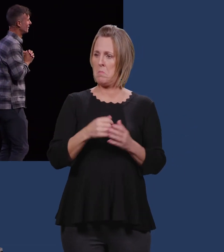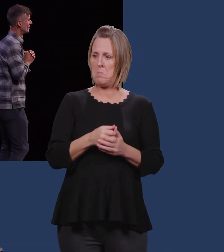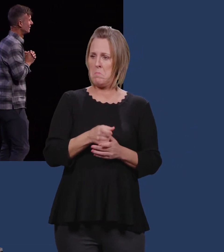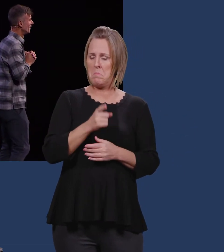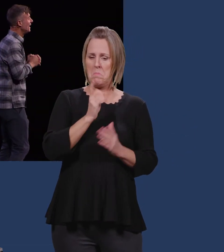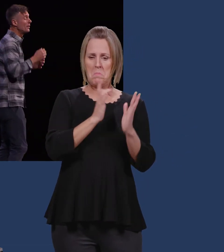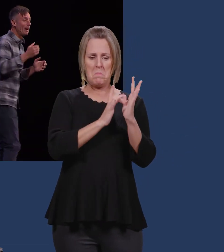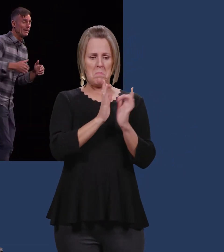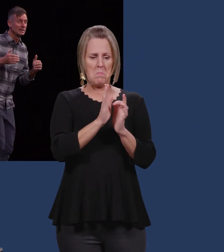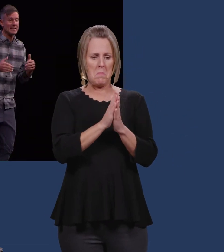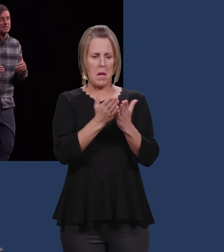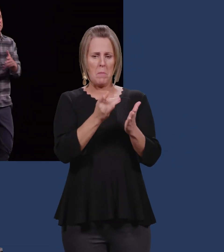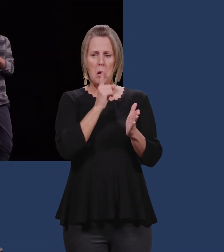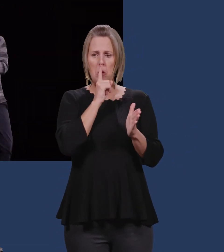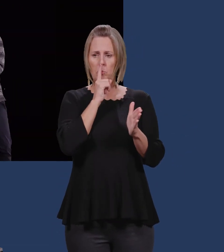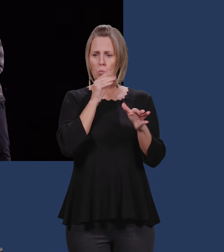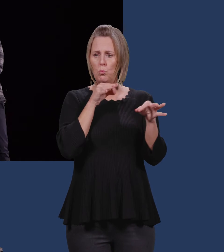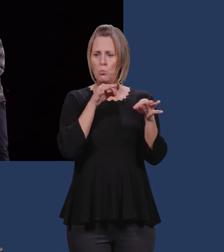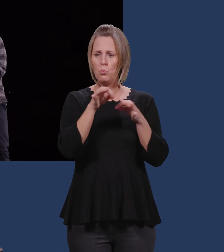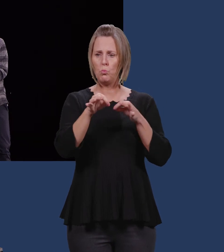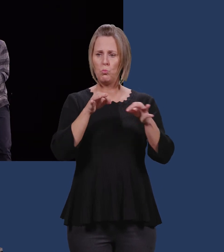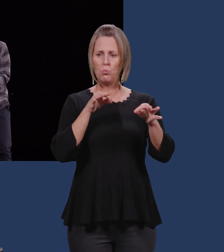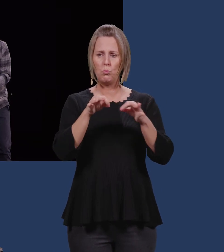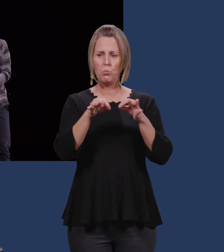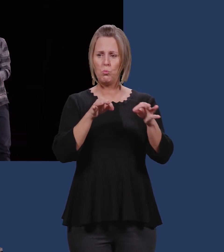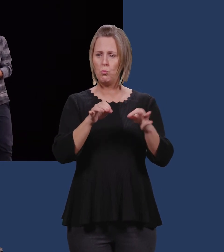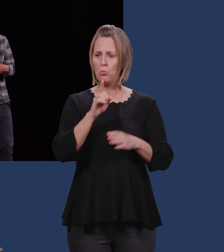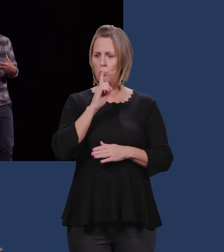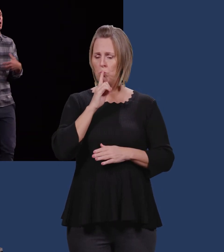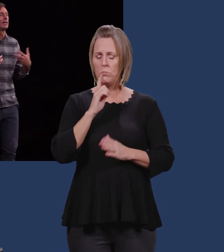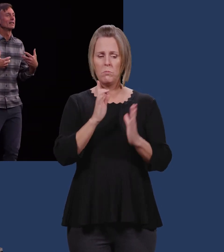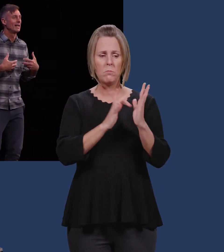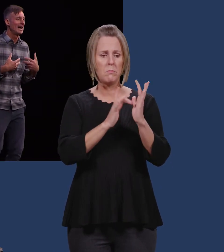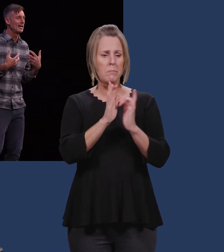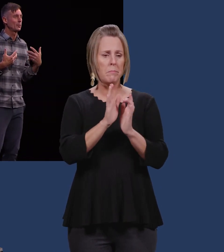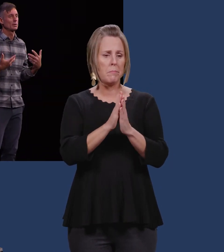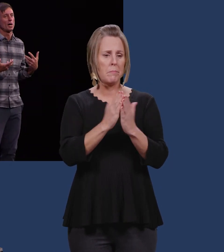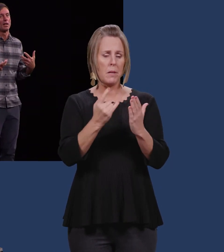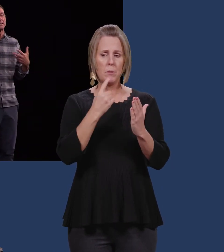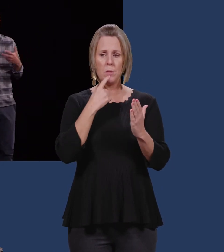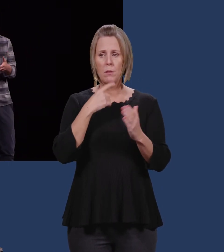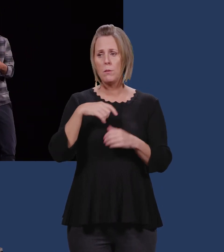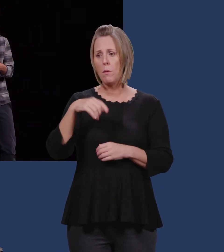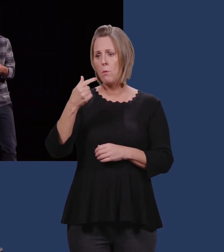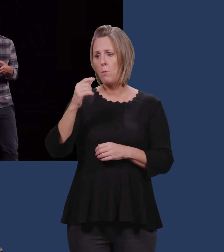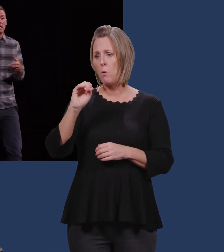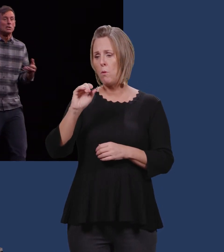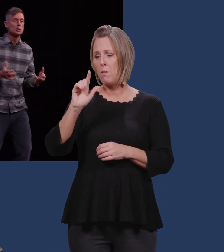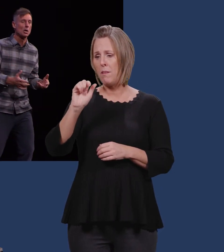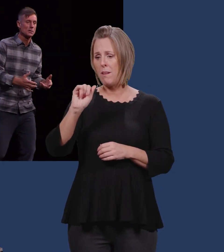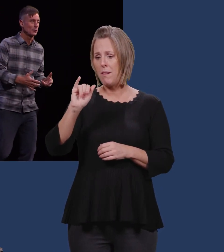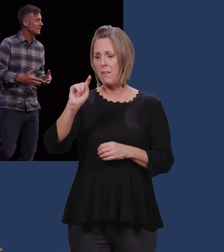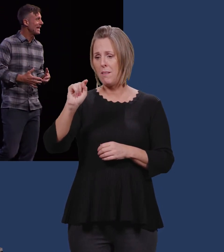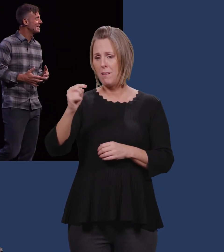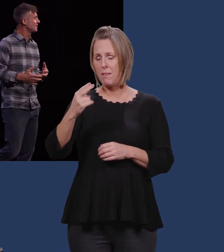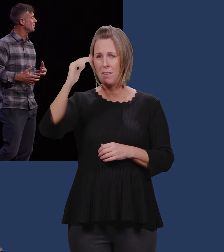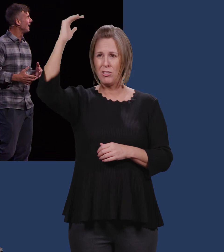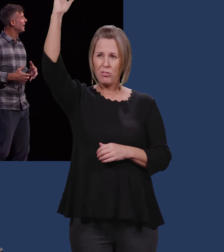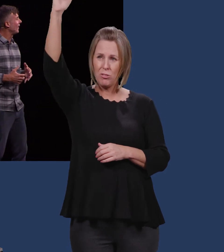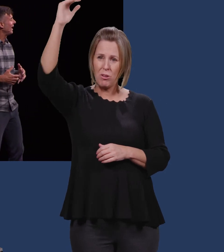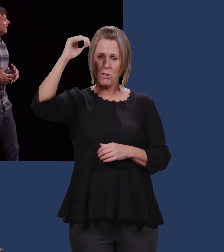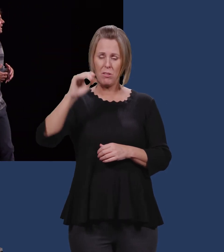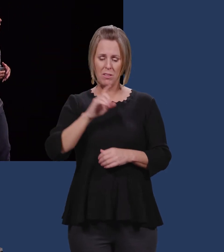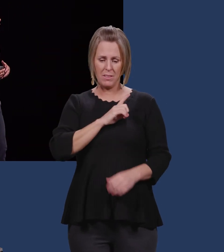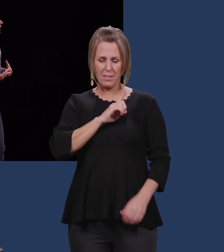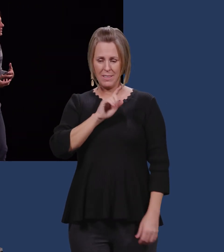little. The Bible tells us that Zacchaeus was short and Saul and Goliath were tall. It tells us that Joseph was handsome